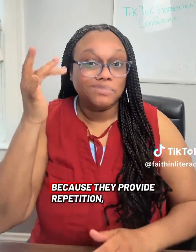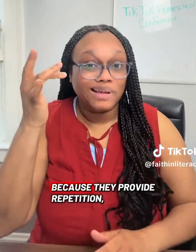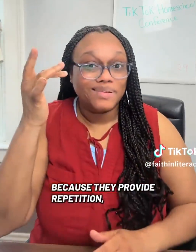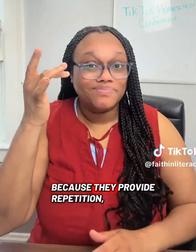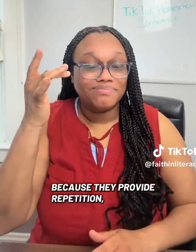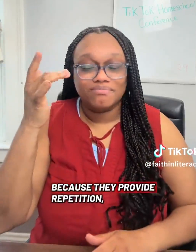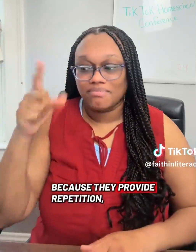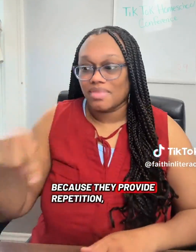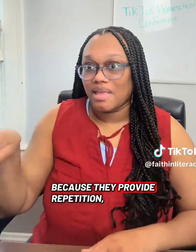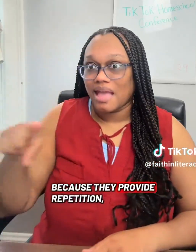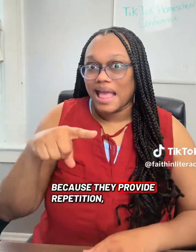because they provide